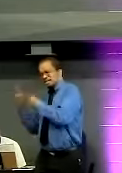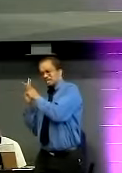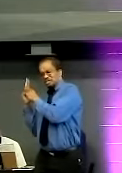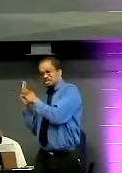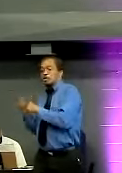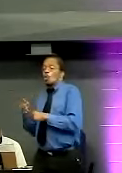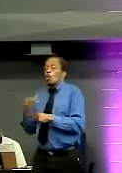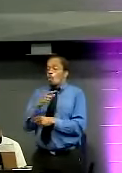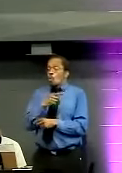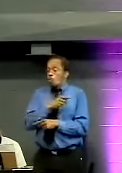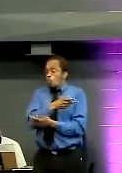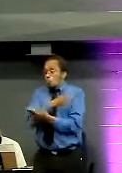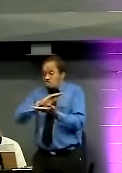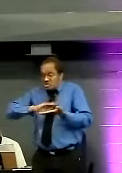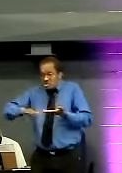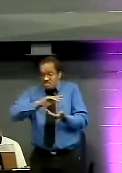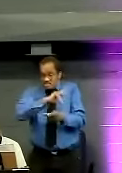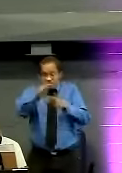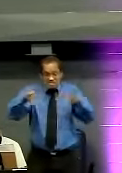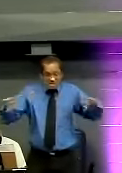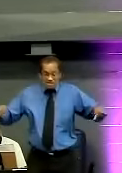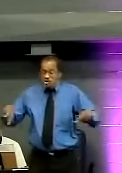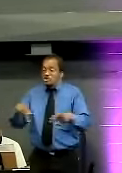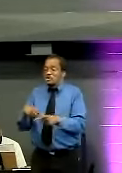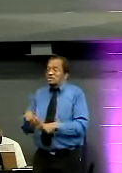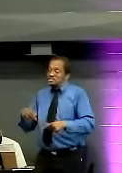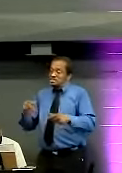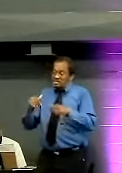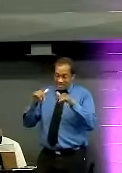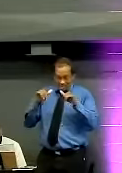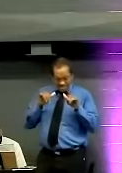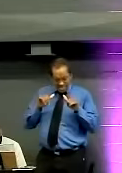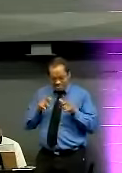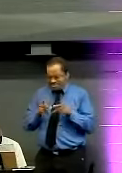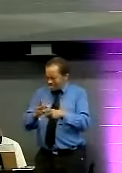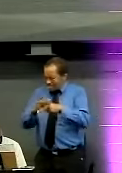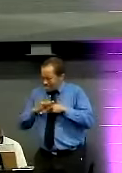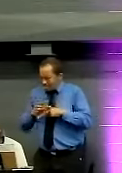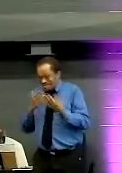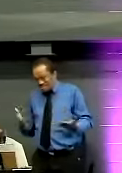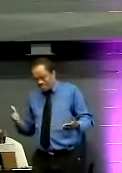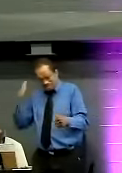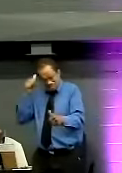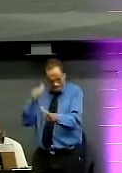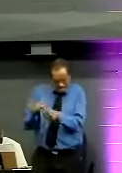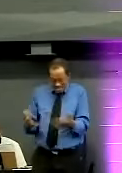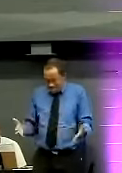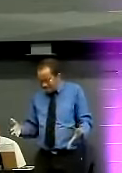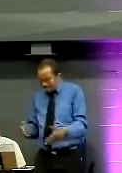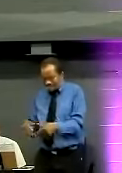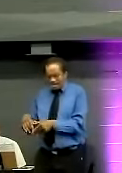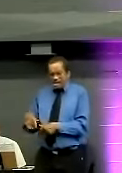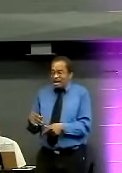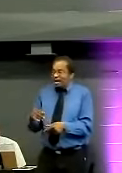them, right? Some of you are holding grudges that are 10 years old, 15 years old, 25 years old. Some of y'all fights go back